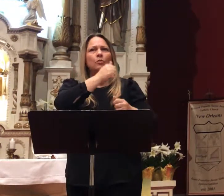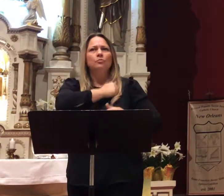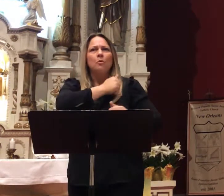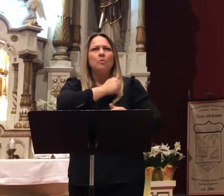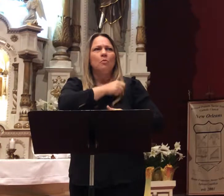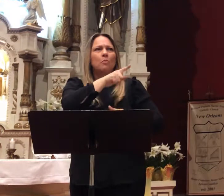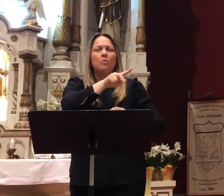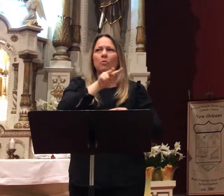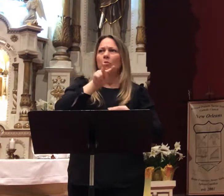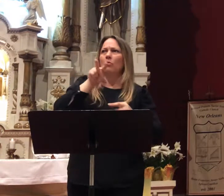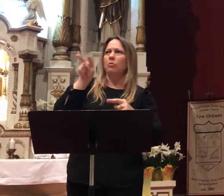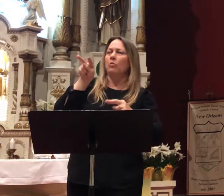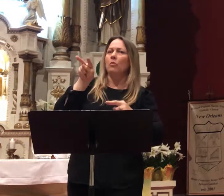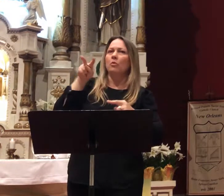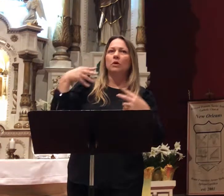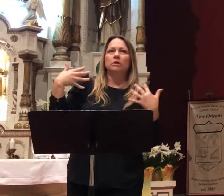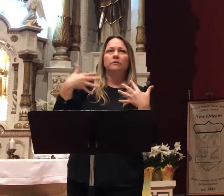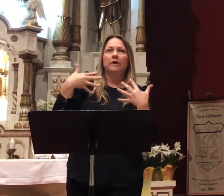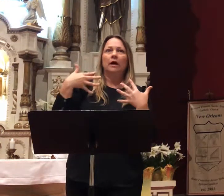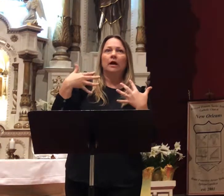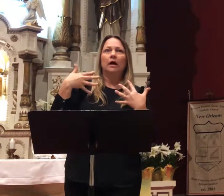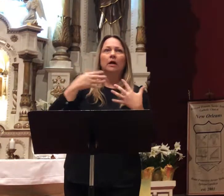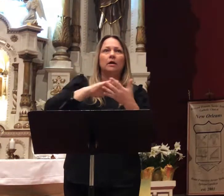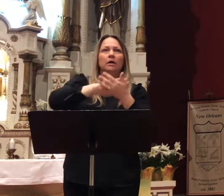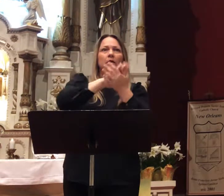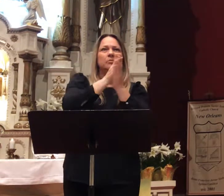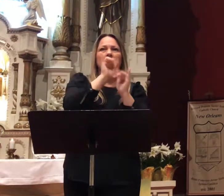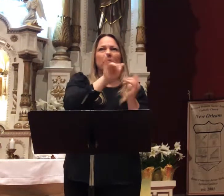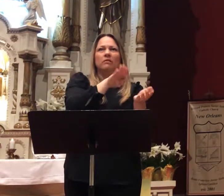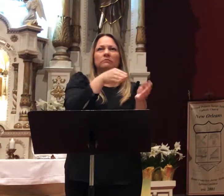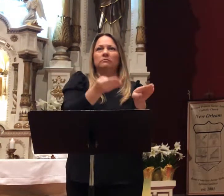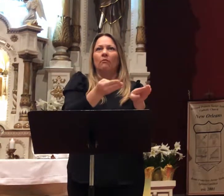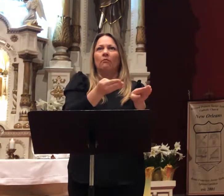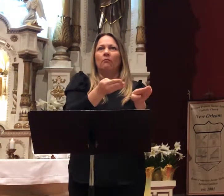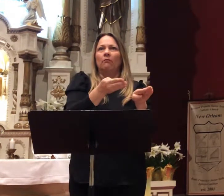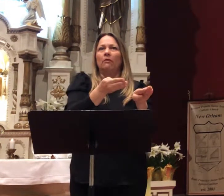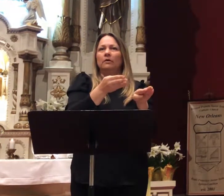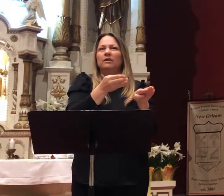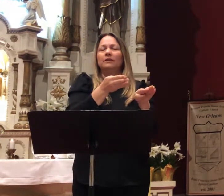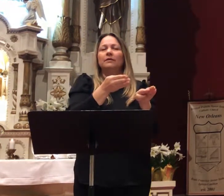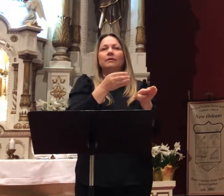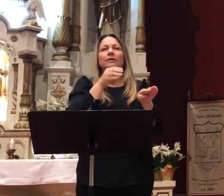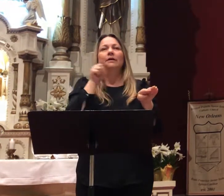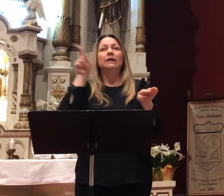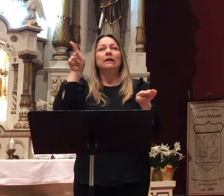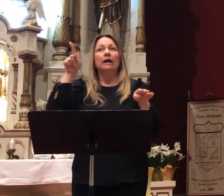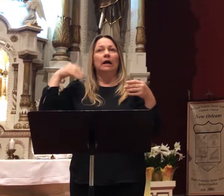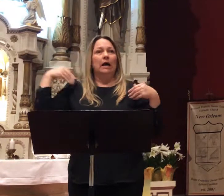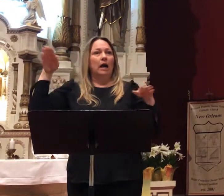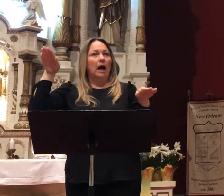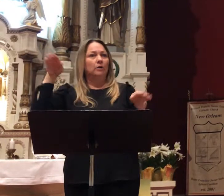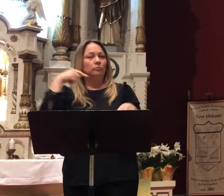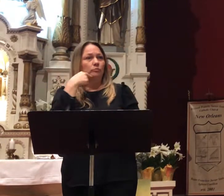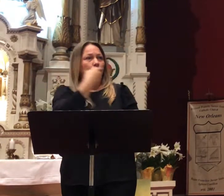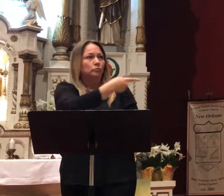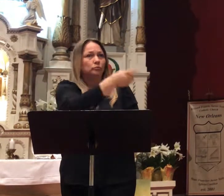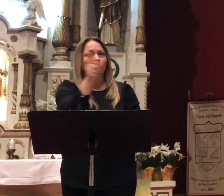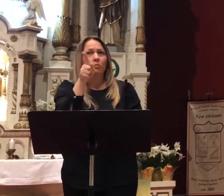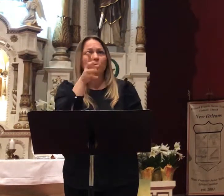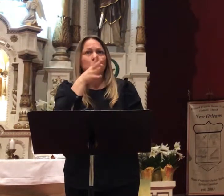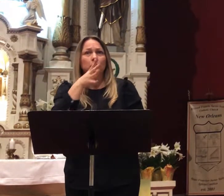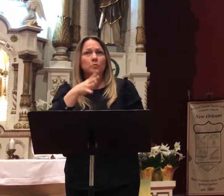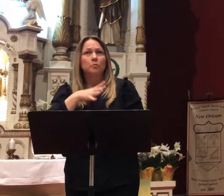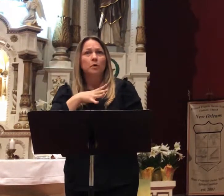of him and became like dead men. Then the angel said to the women in